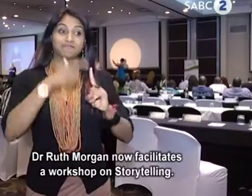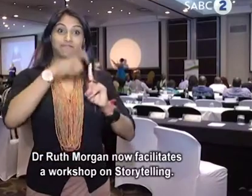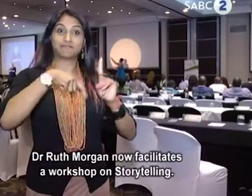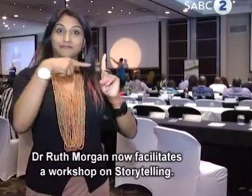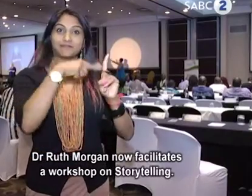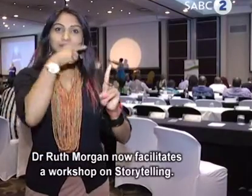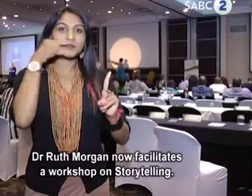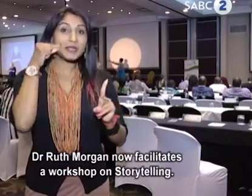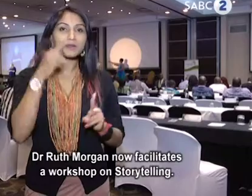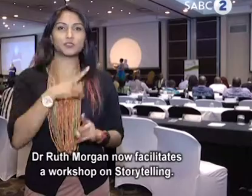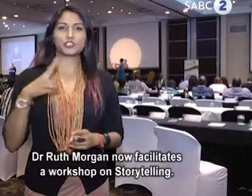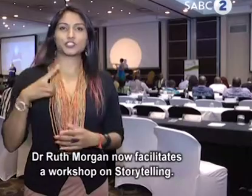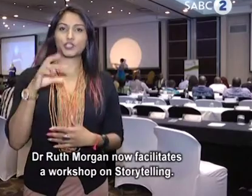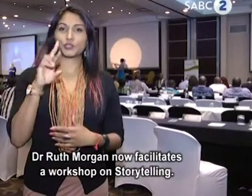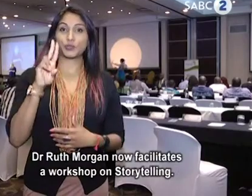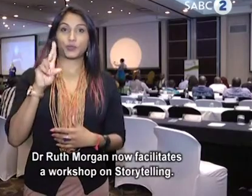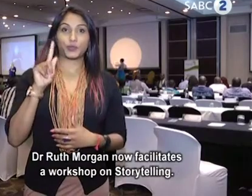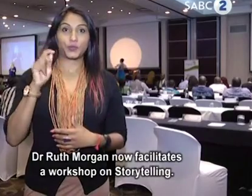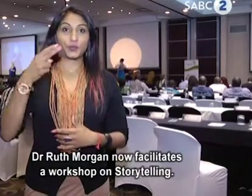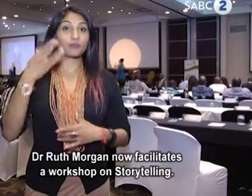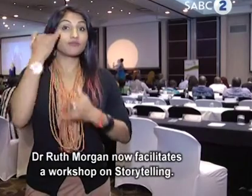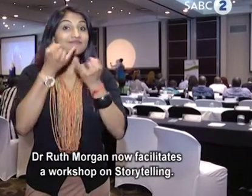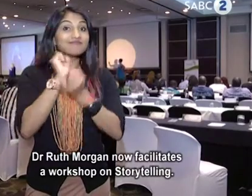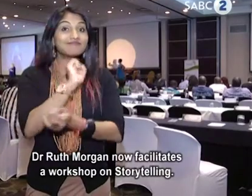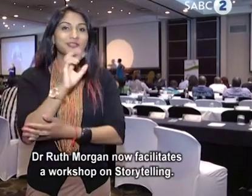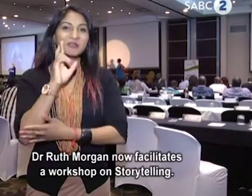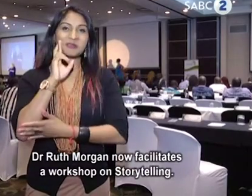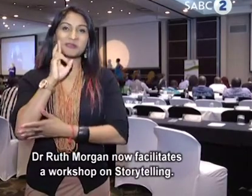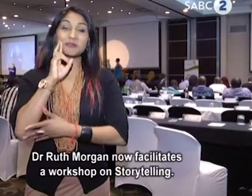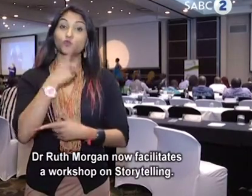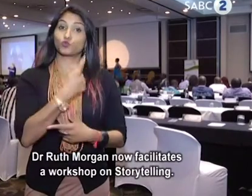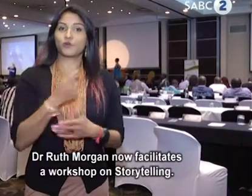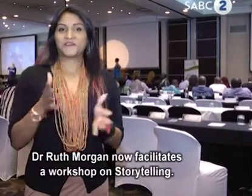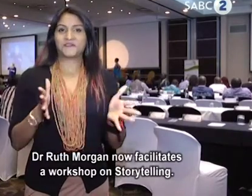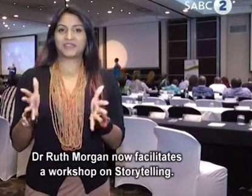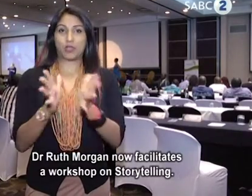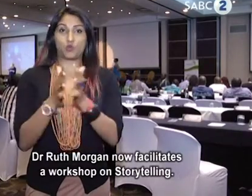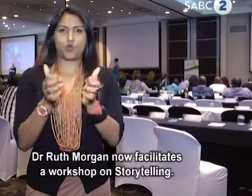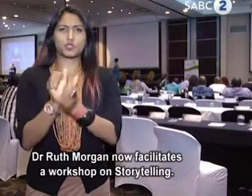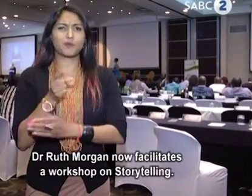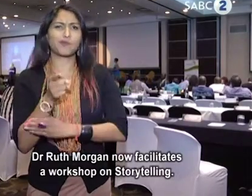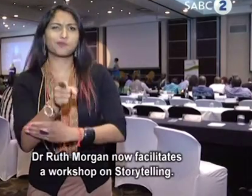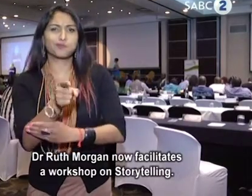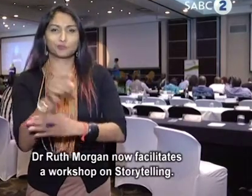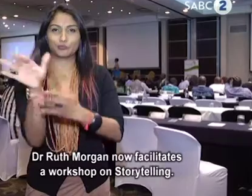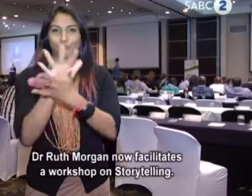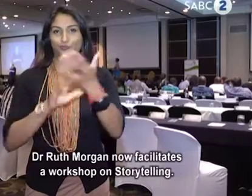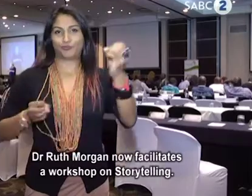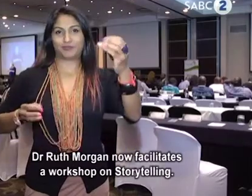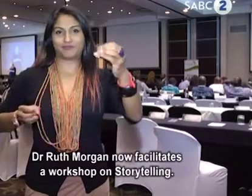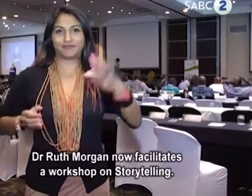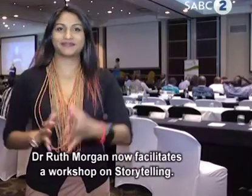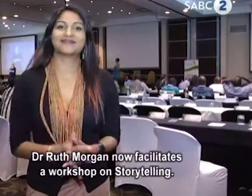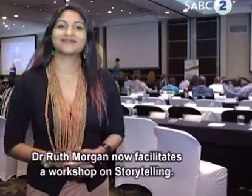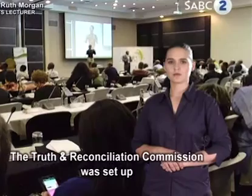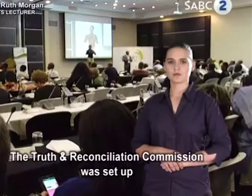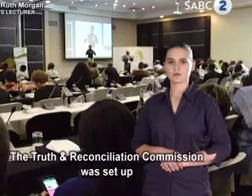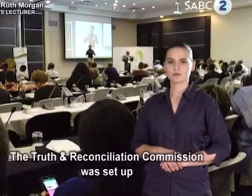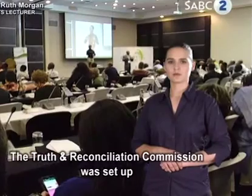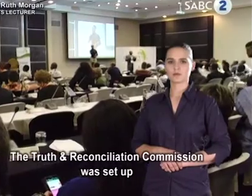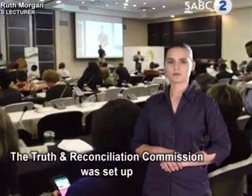Dr. Ruth Morgan now facilitates a workshop on storytelling. 95 after democracy.